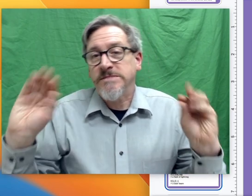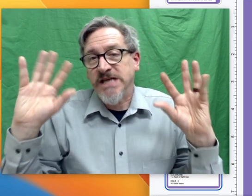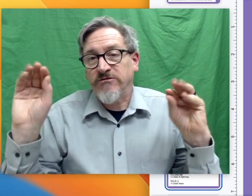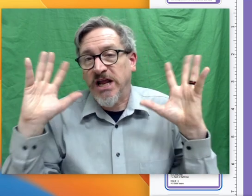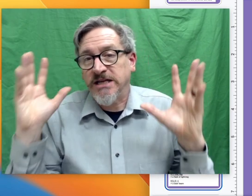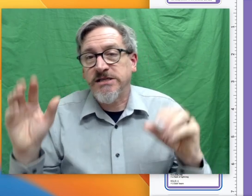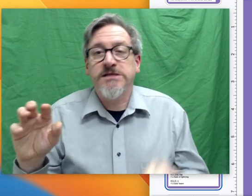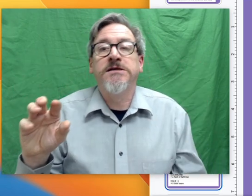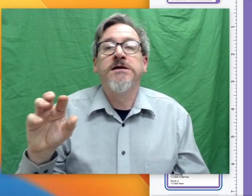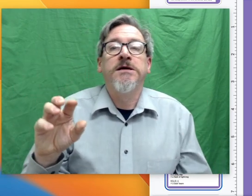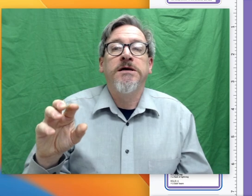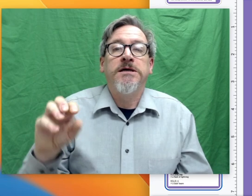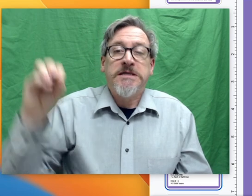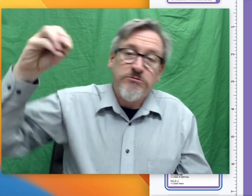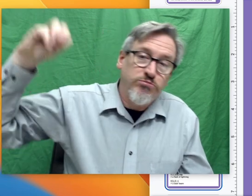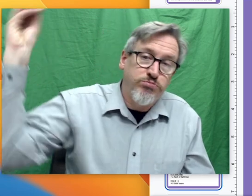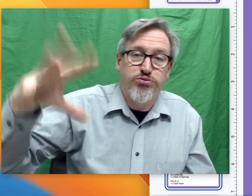Siren lights,